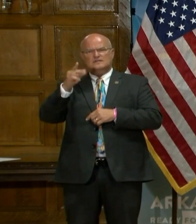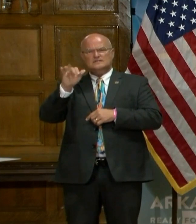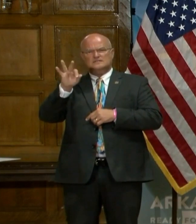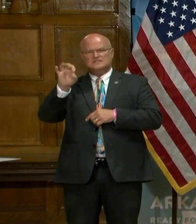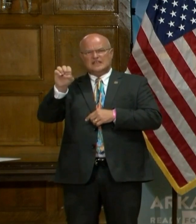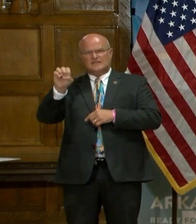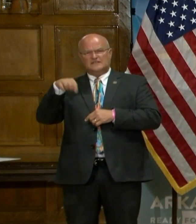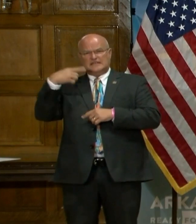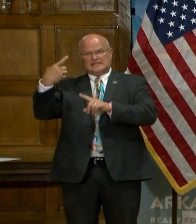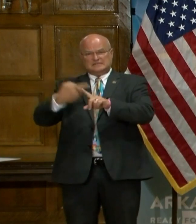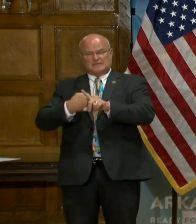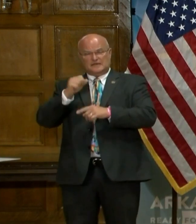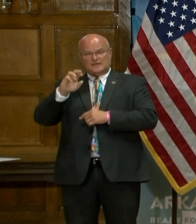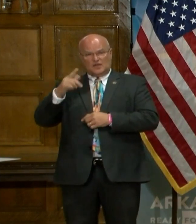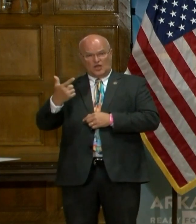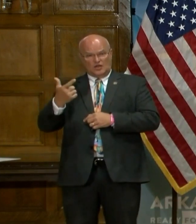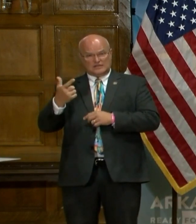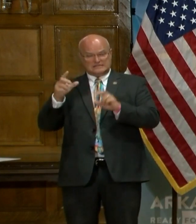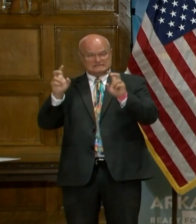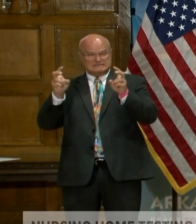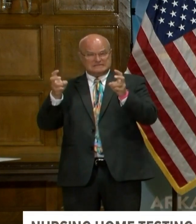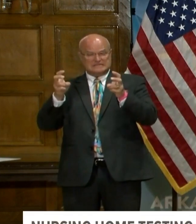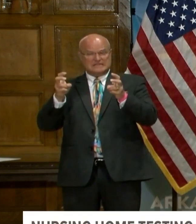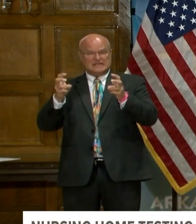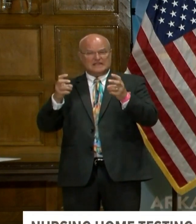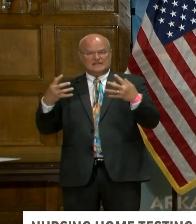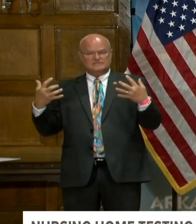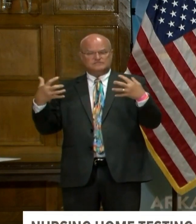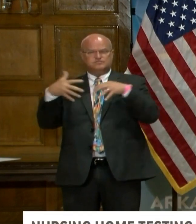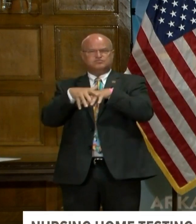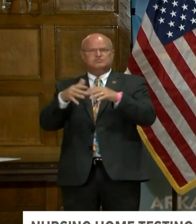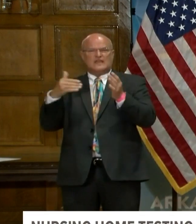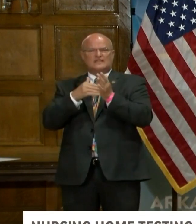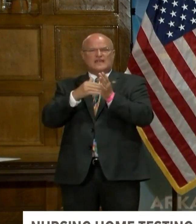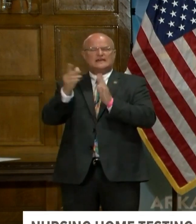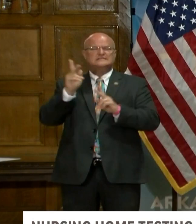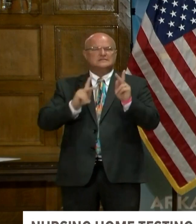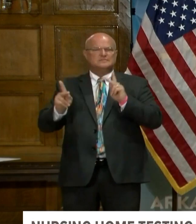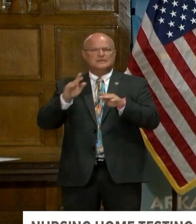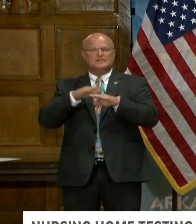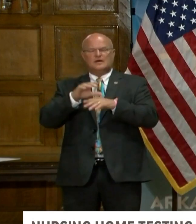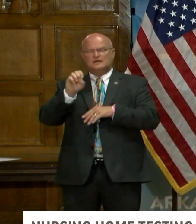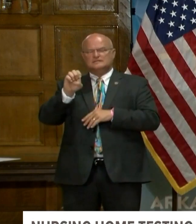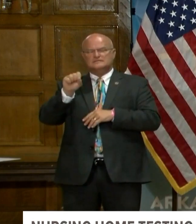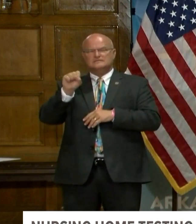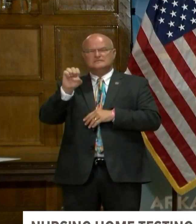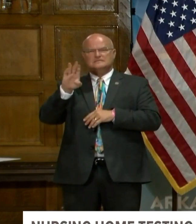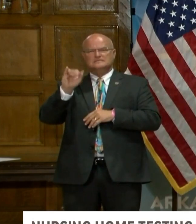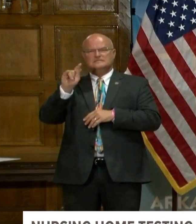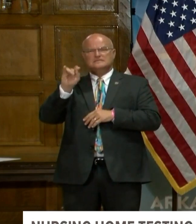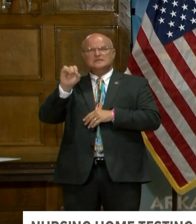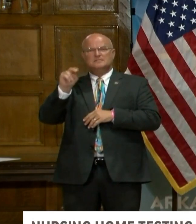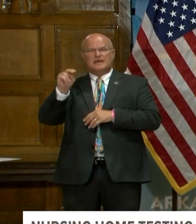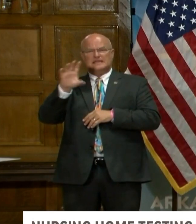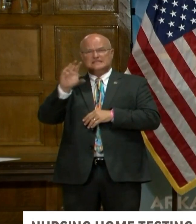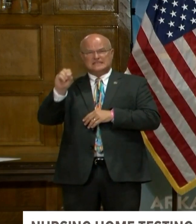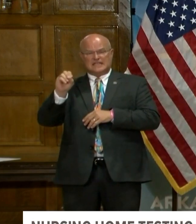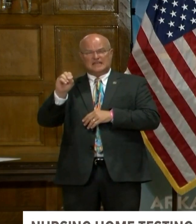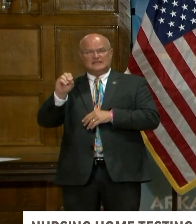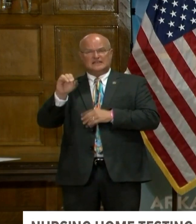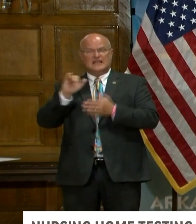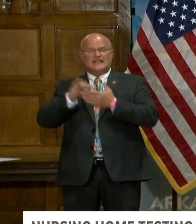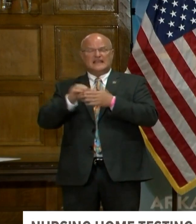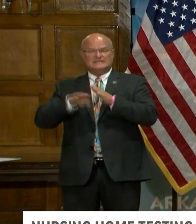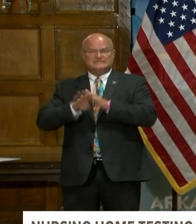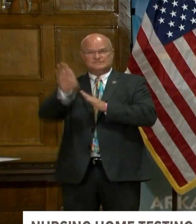August, given the converging of thousands of people on Sebastian County, which is experiencing a